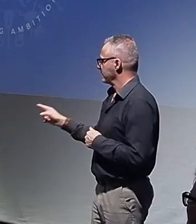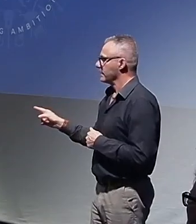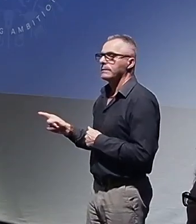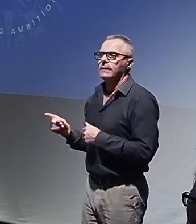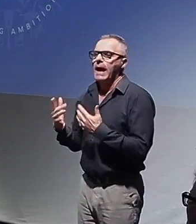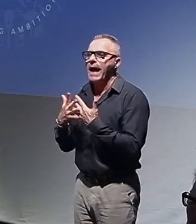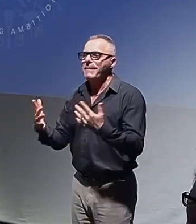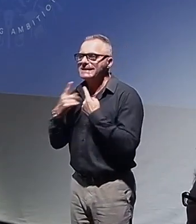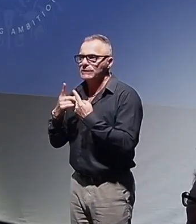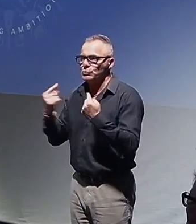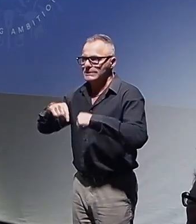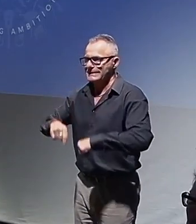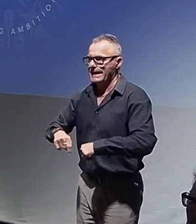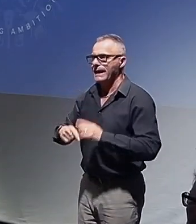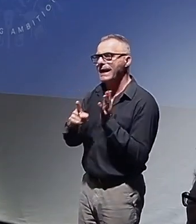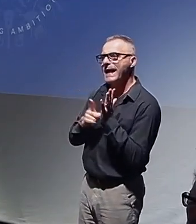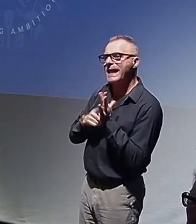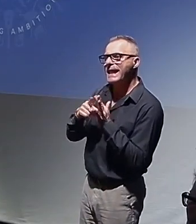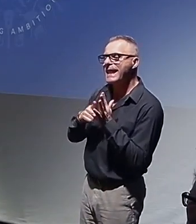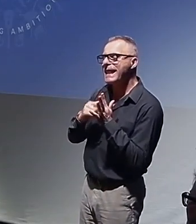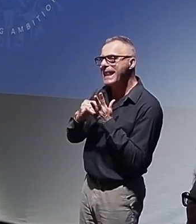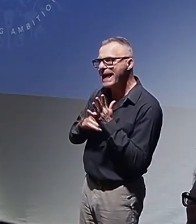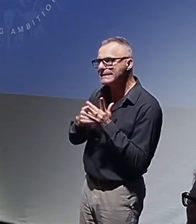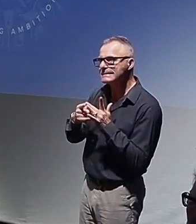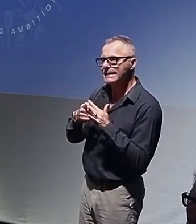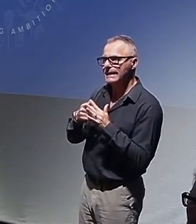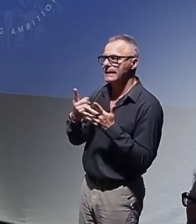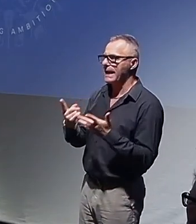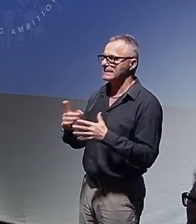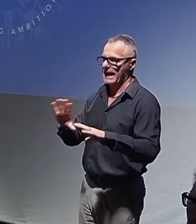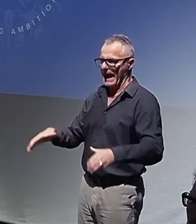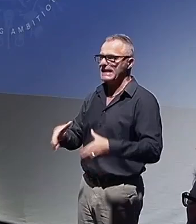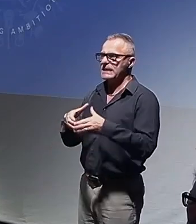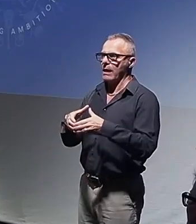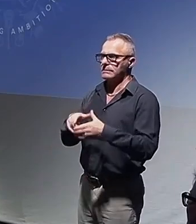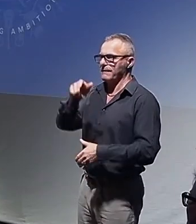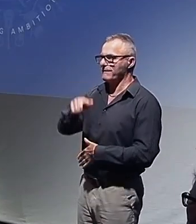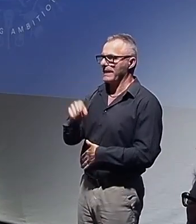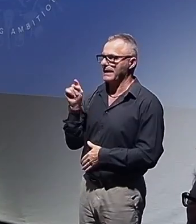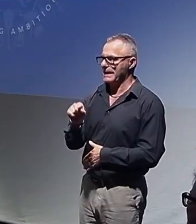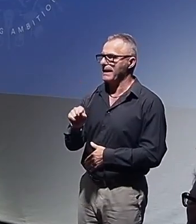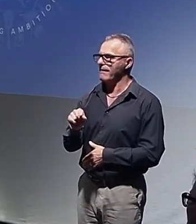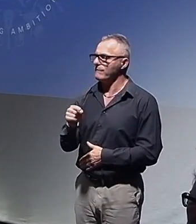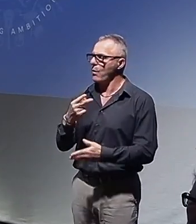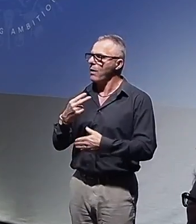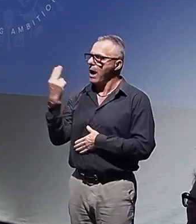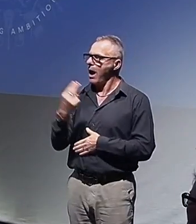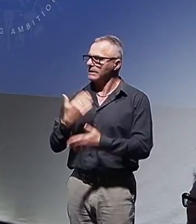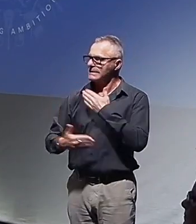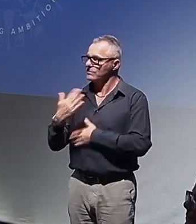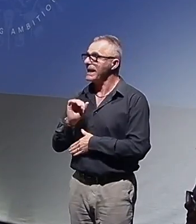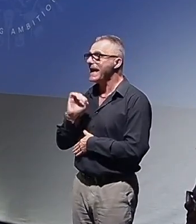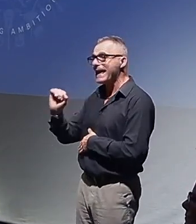tutors. Leslie is like a cult level figure here in terms of art history. And his new book, which I will